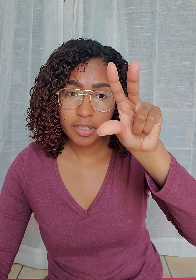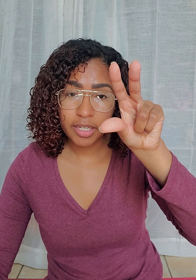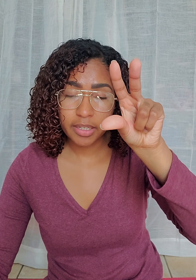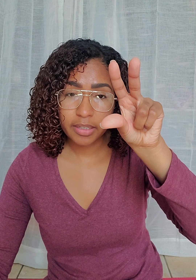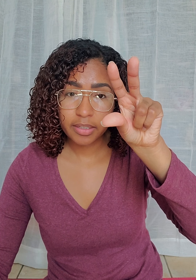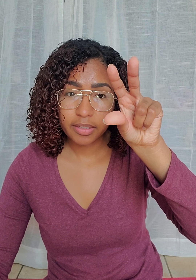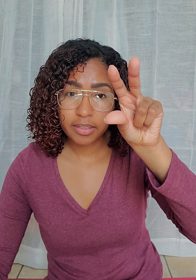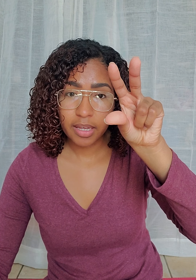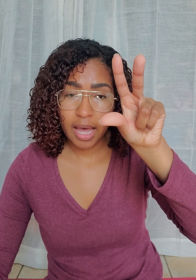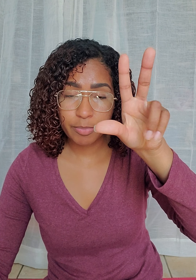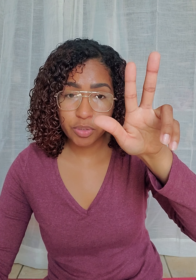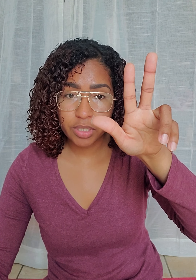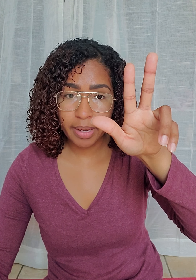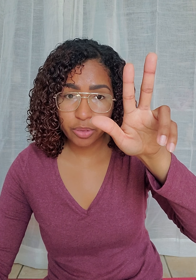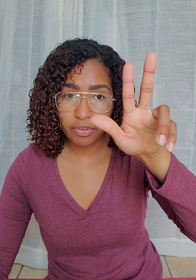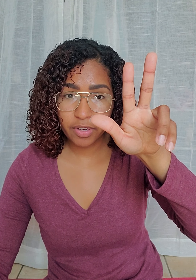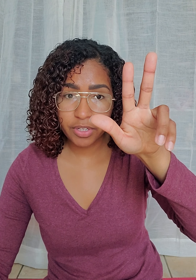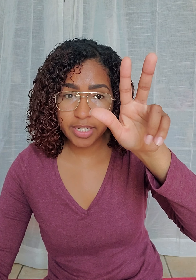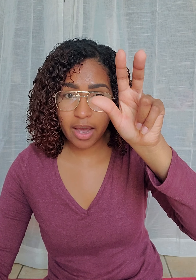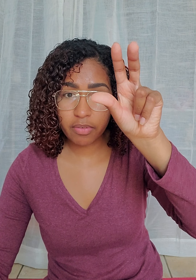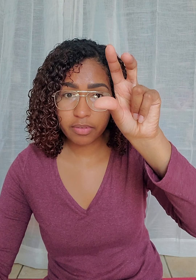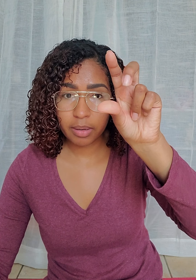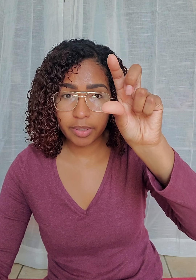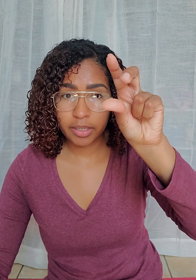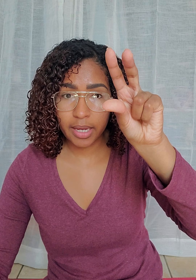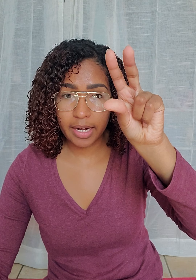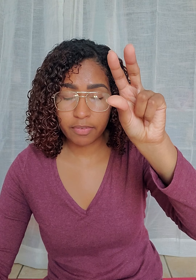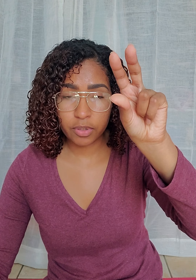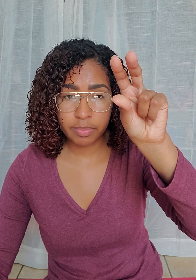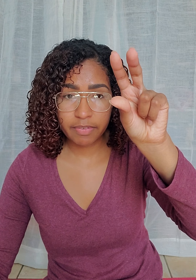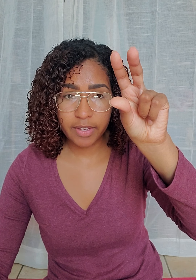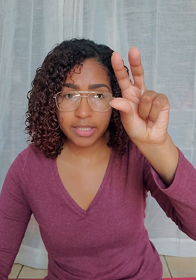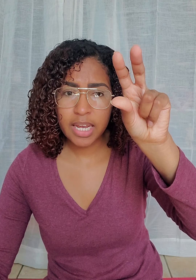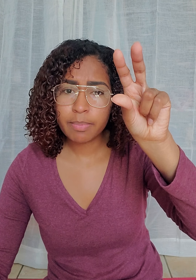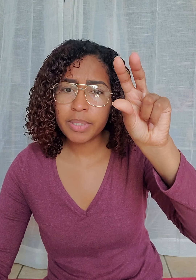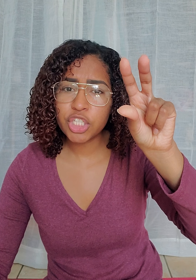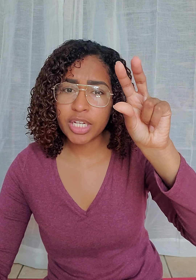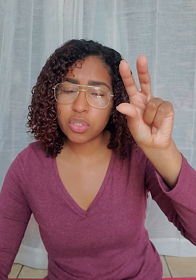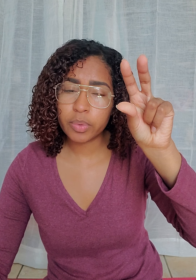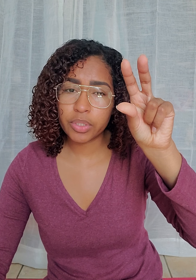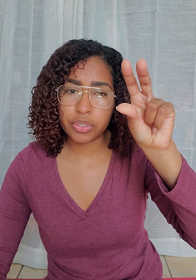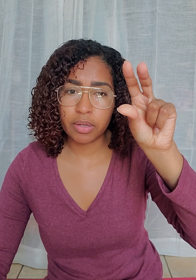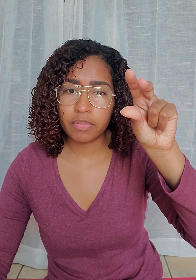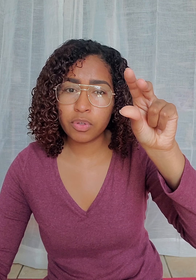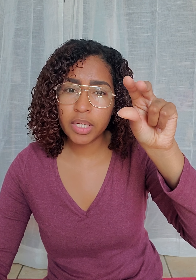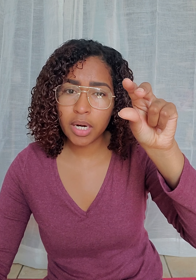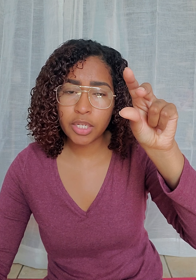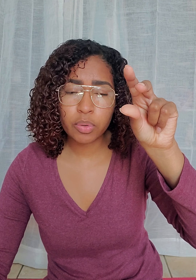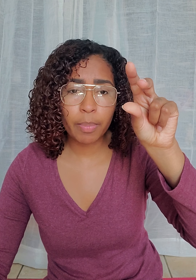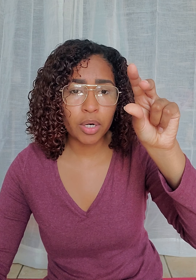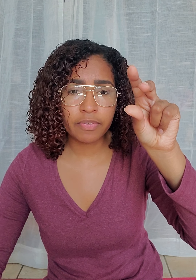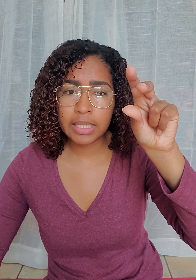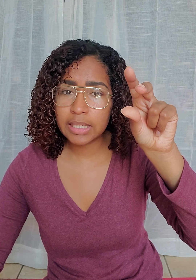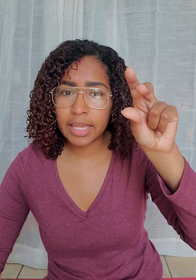look, I'm using my 3 fingers now. I'm going to kind of close my fist. Be gentle with yourself. If you cannot do it perfectly like